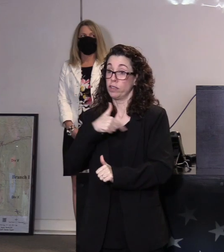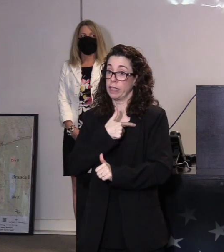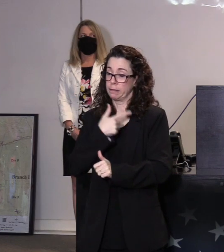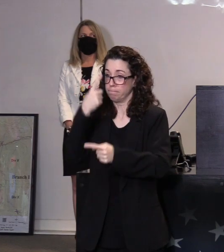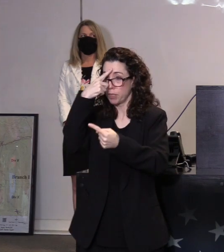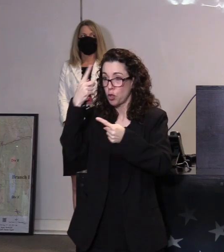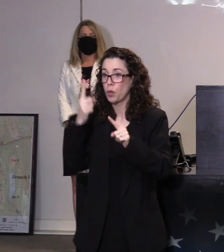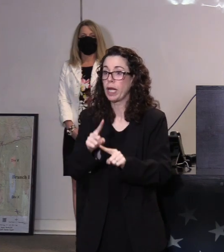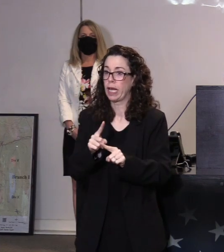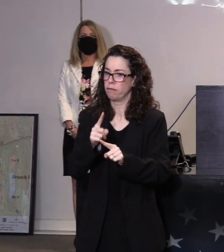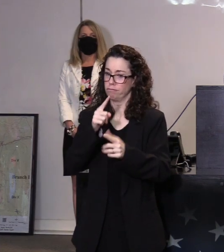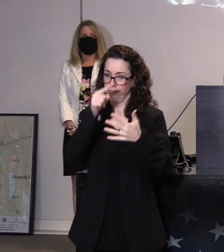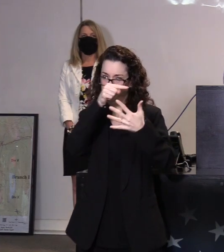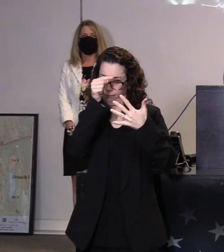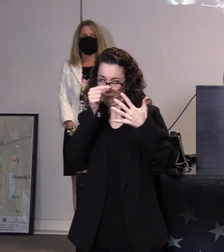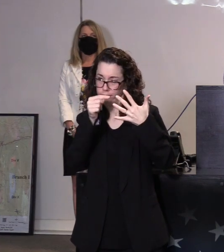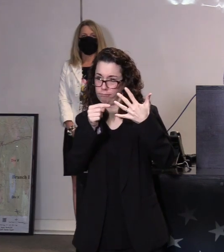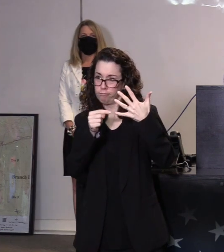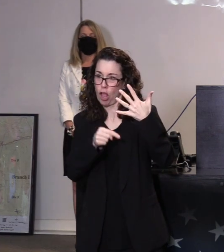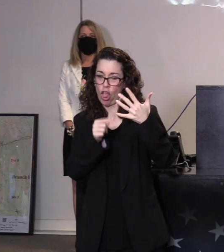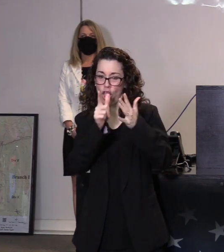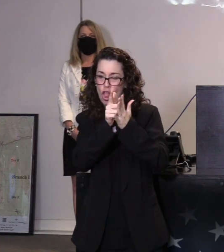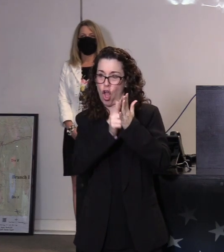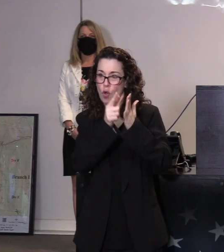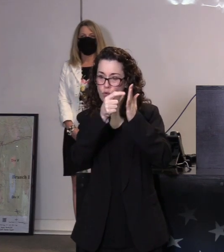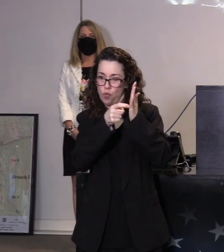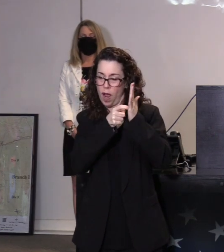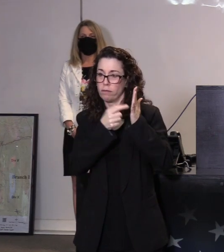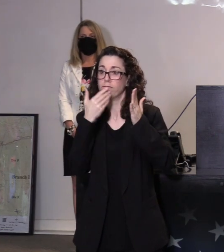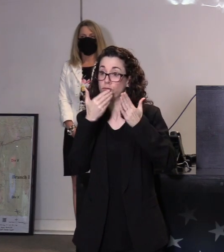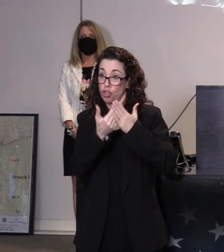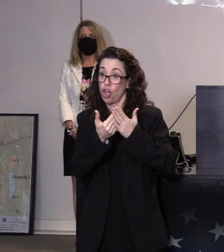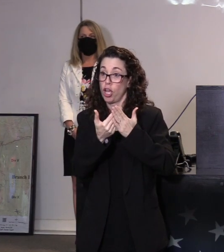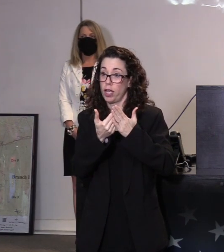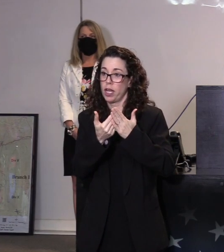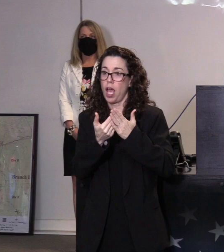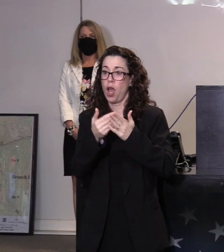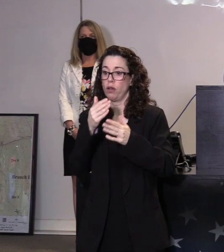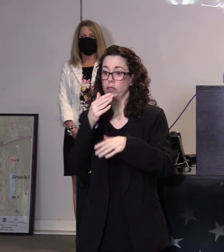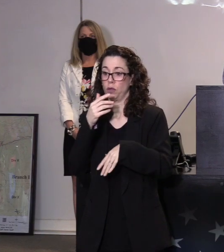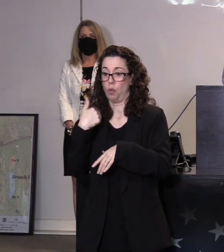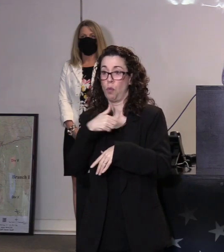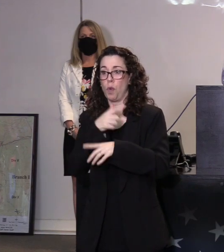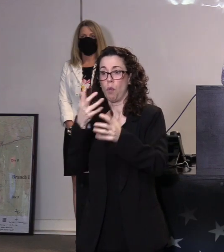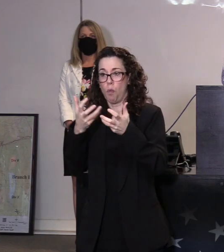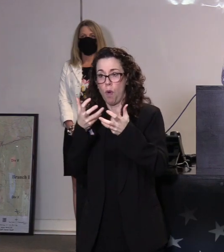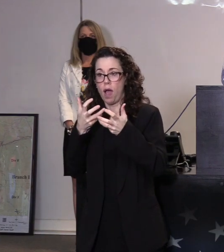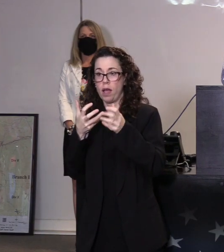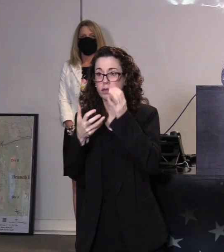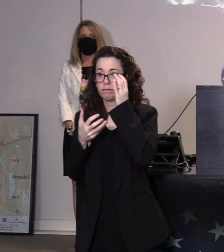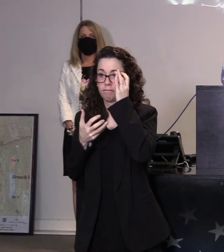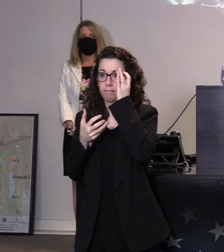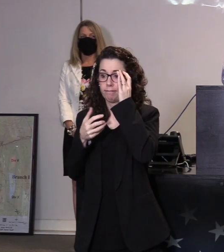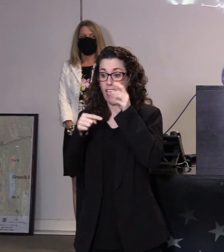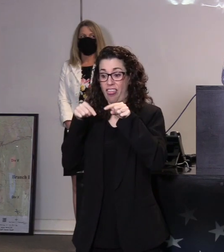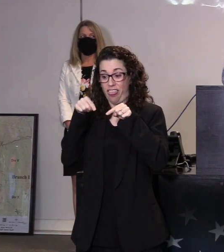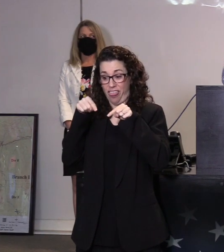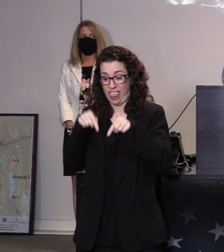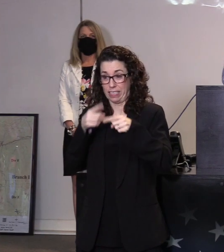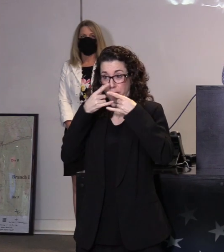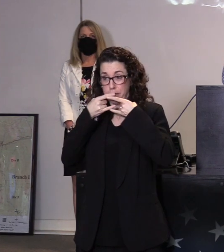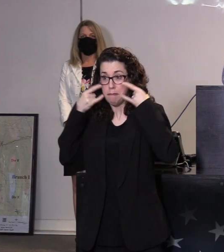precious cargo and the impact on the lives it could have of our friends and families. This, my friends, is not a